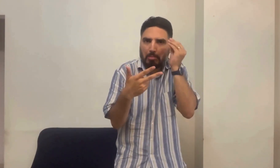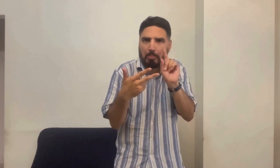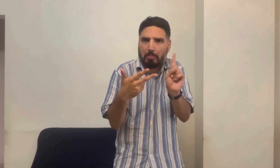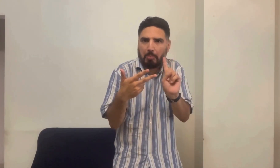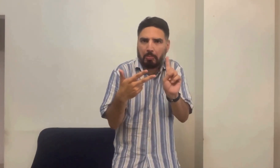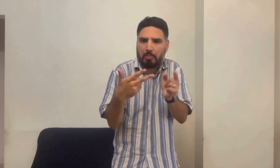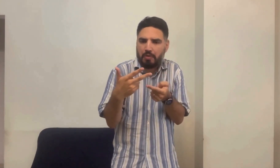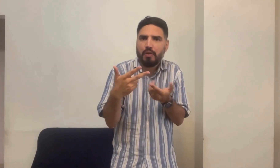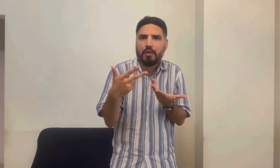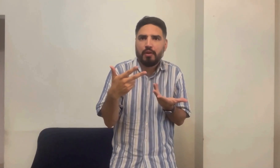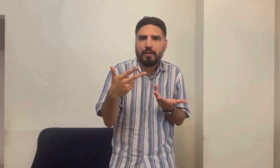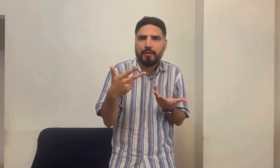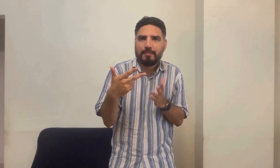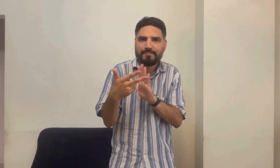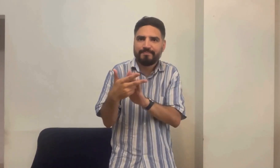make sense.